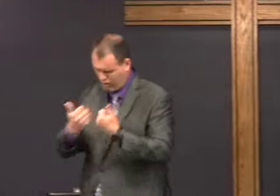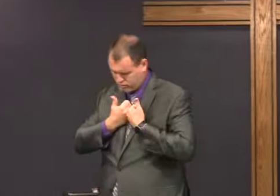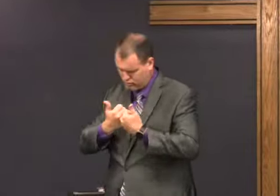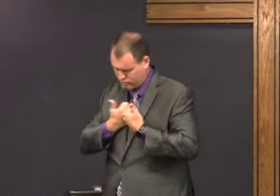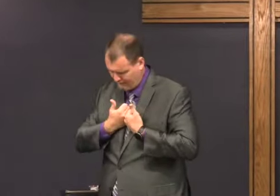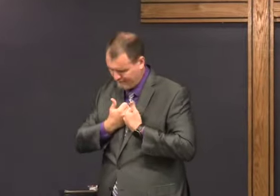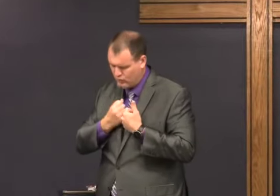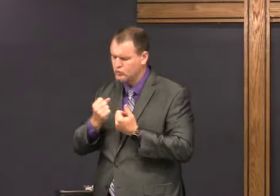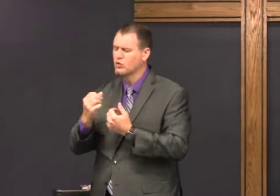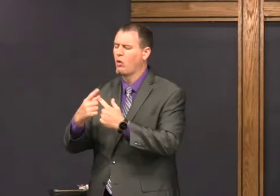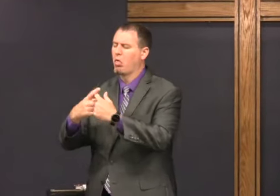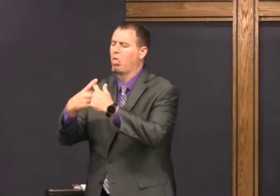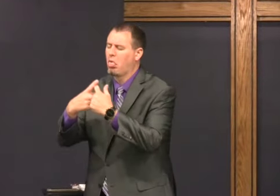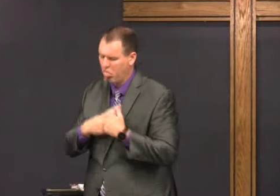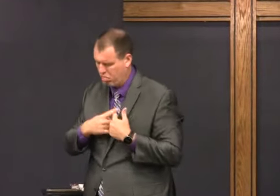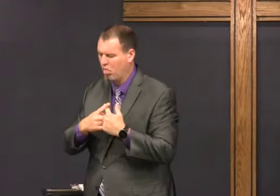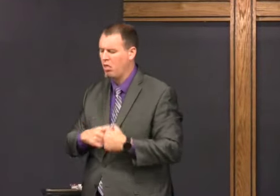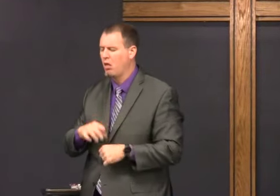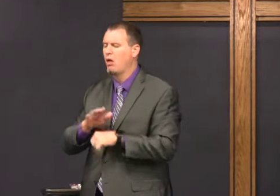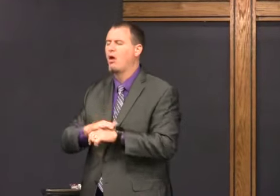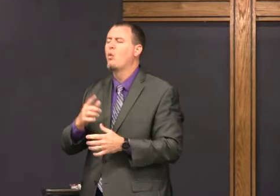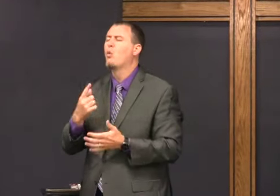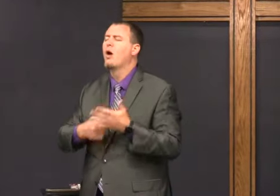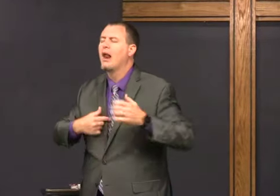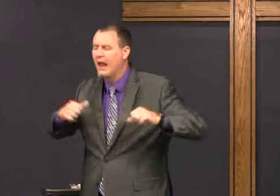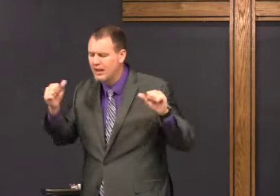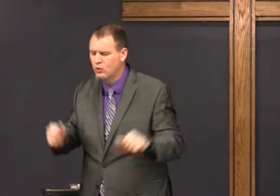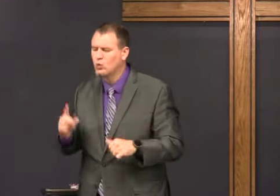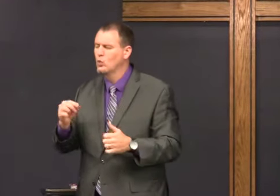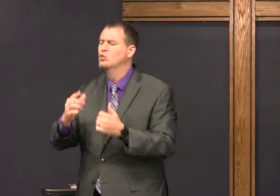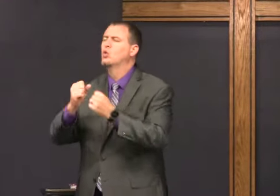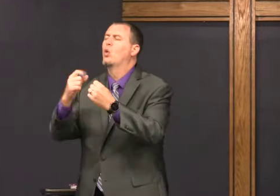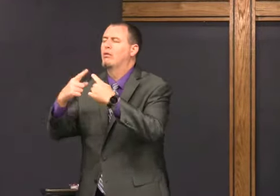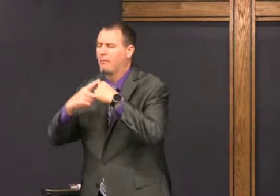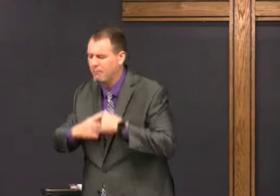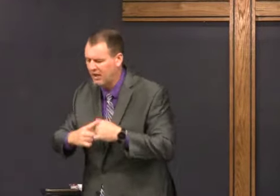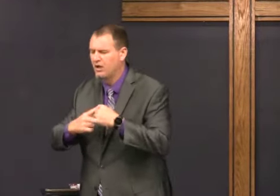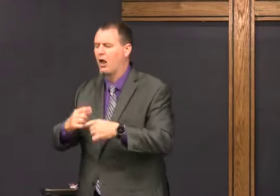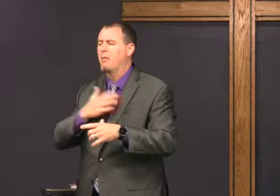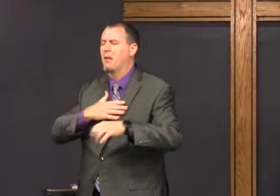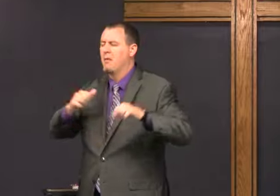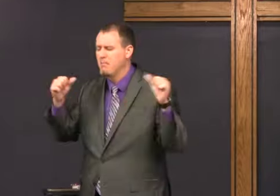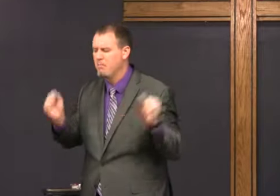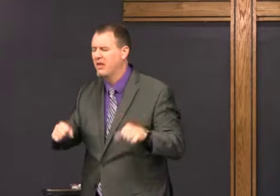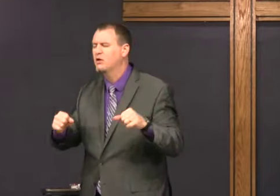We should not just try to depend solely on ourselves and what we can do.